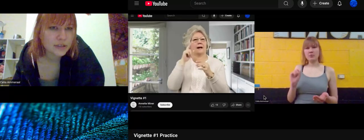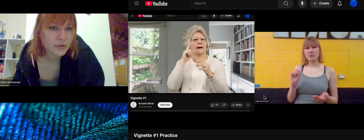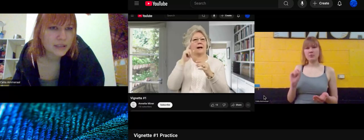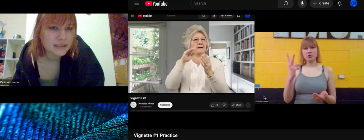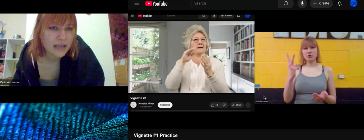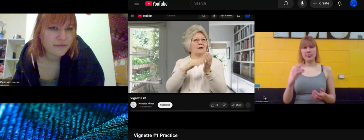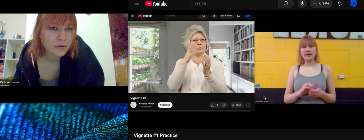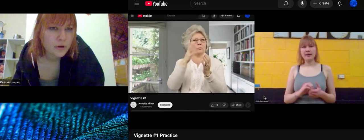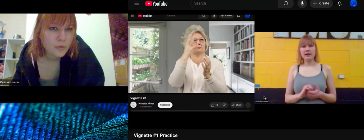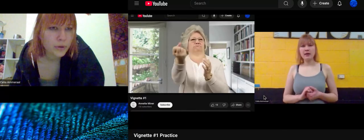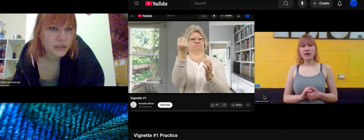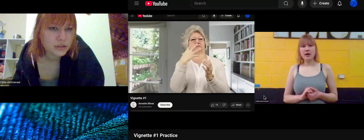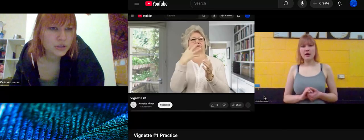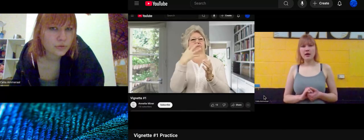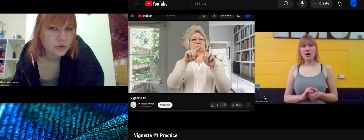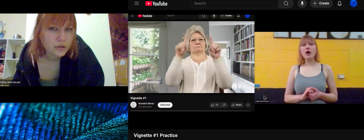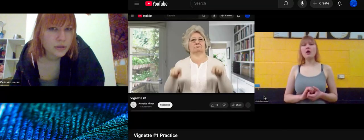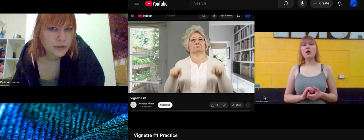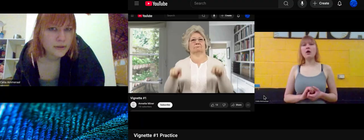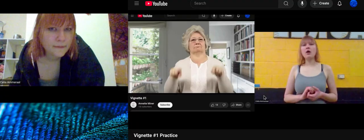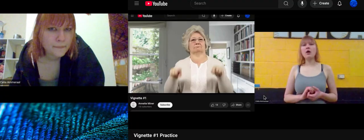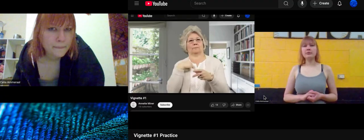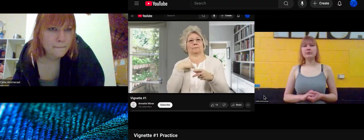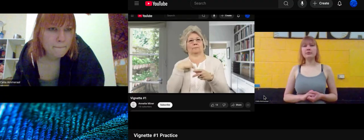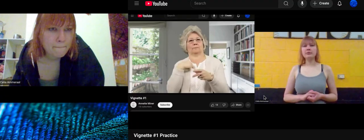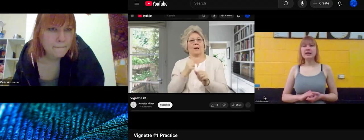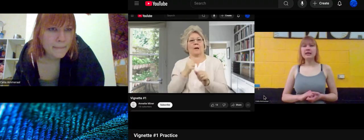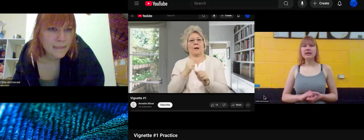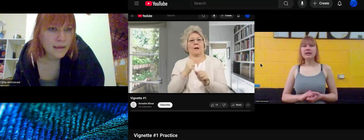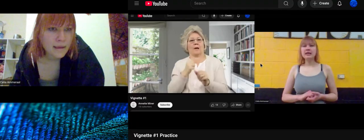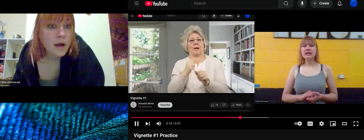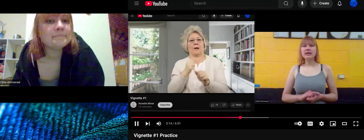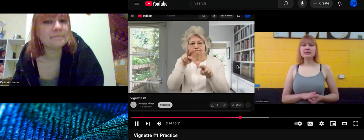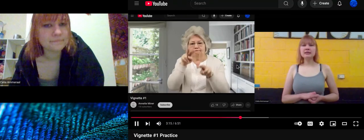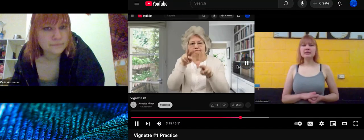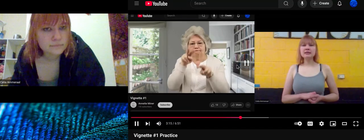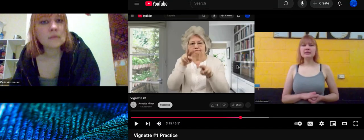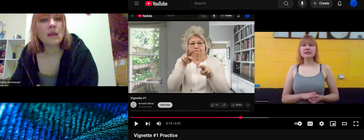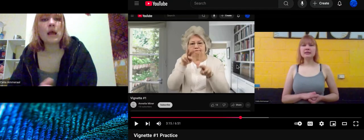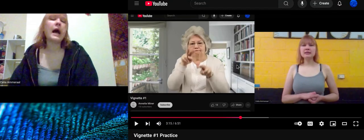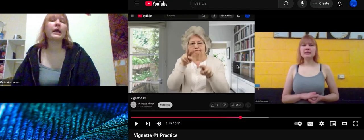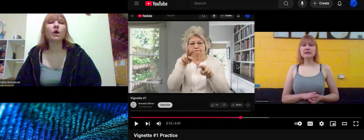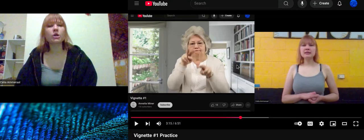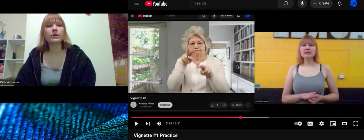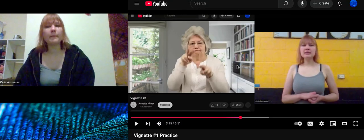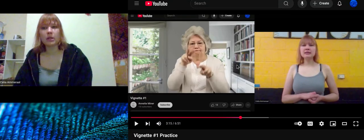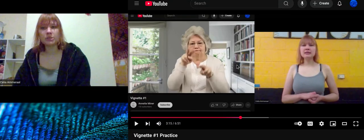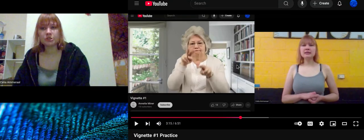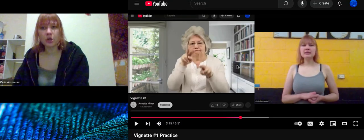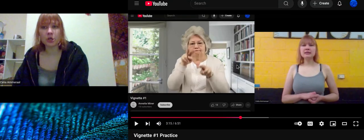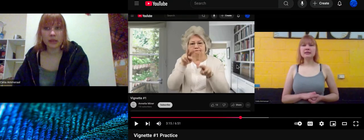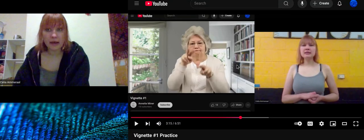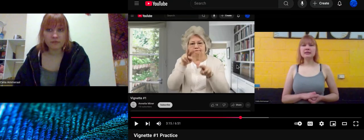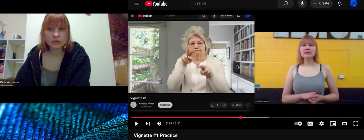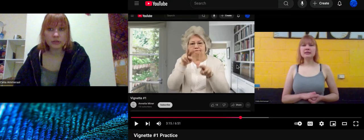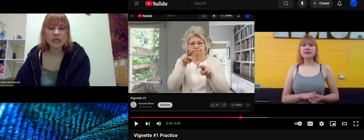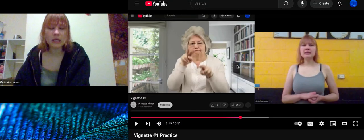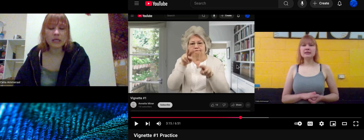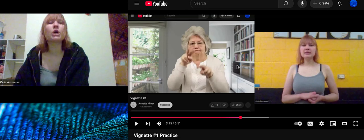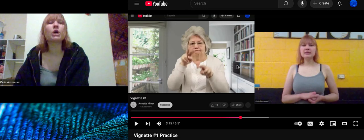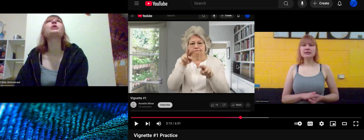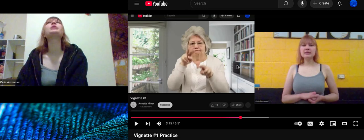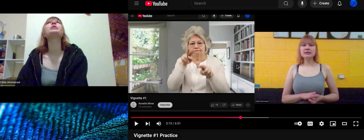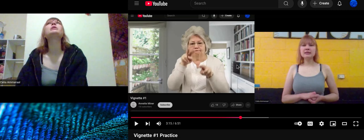it's decreased 7.2. Oh, I was expecting the doctor to... I heard blood sugar levels.